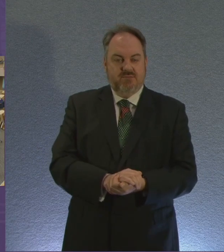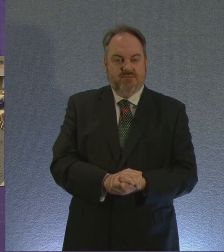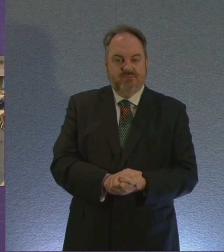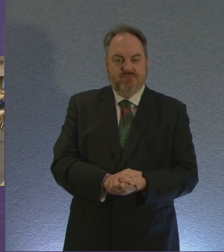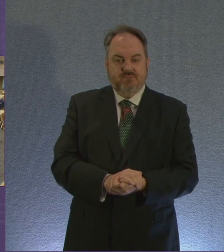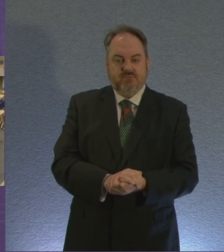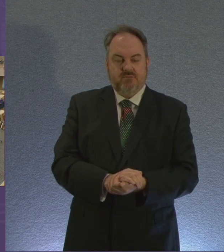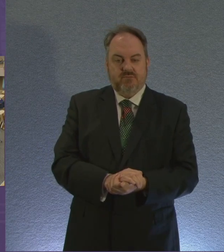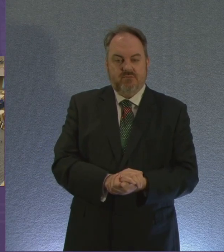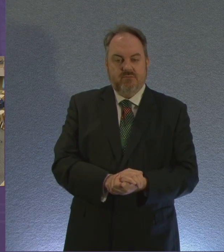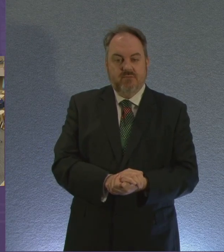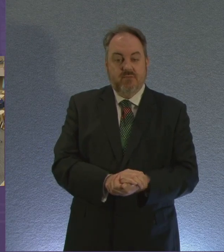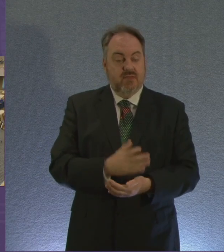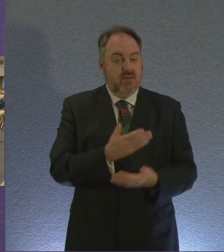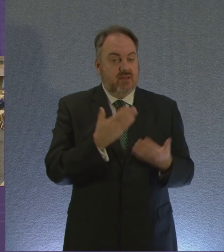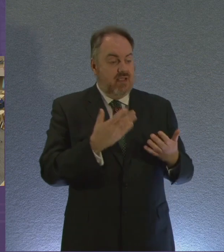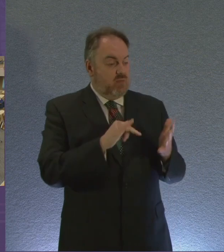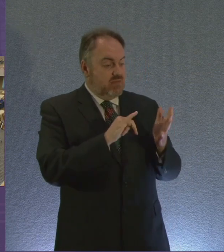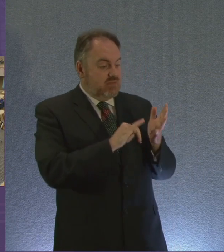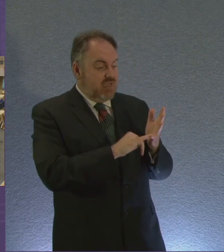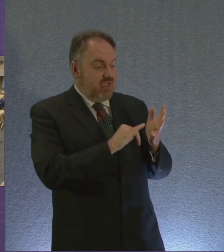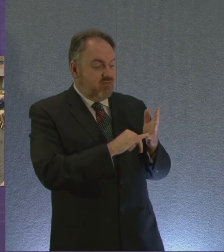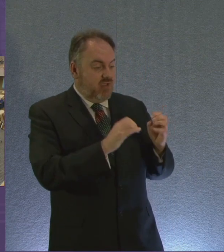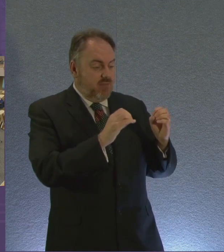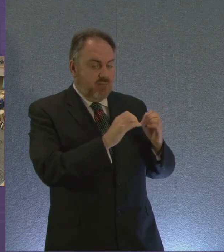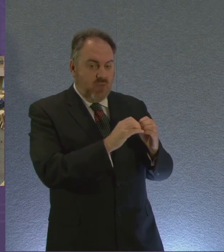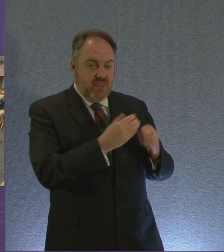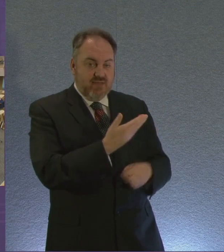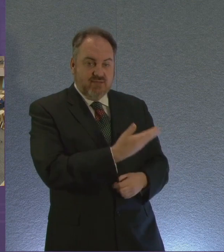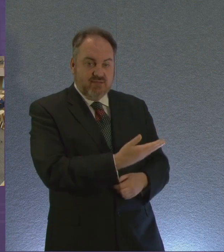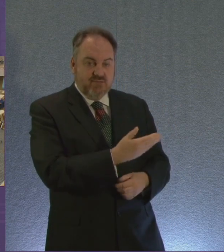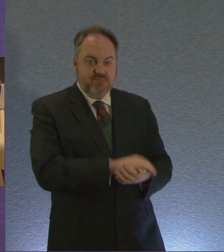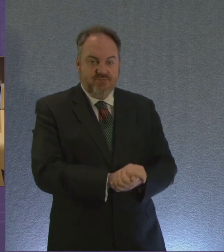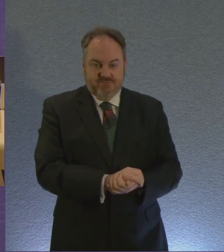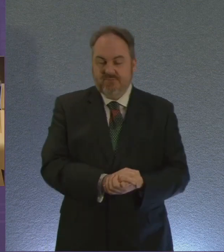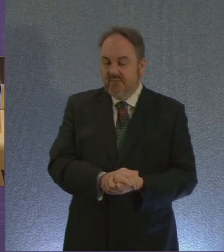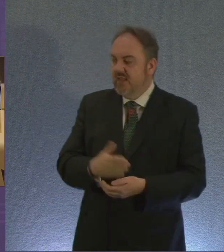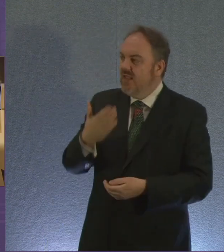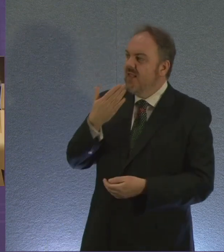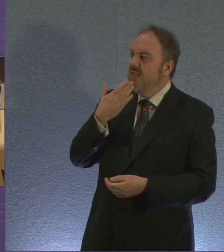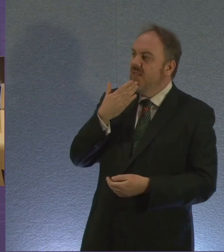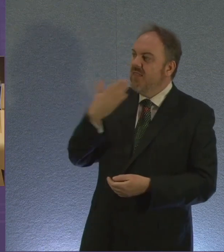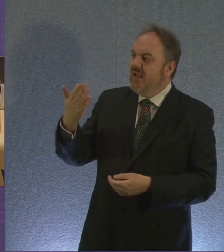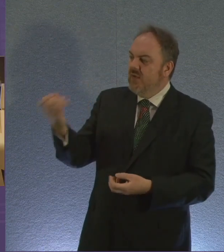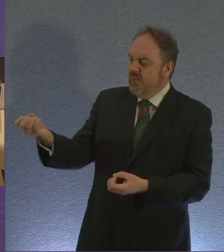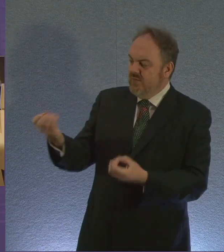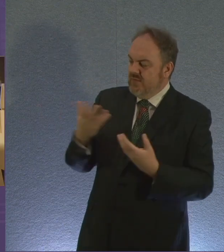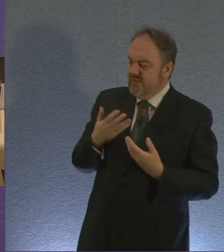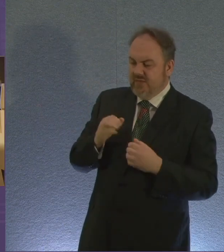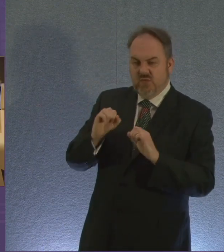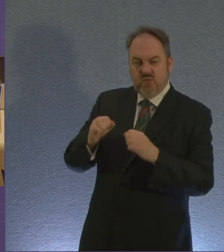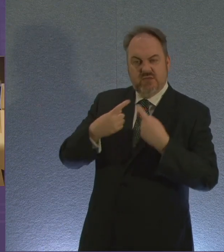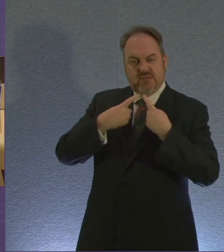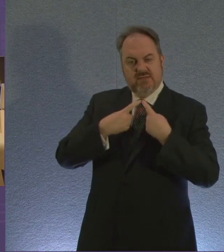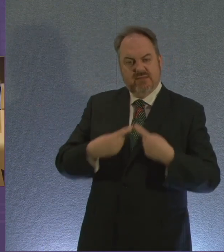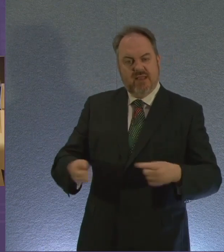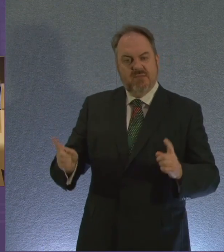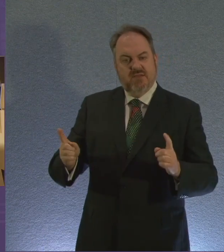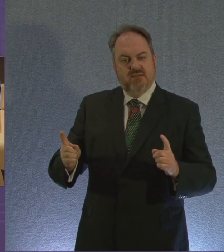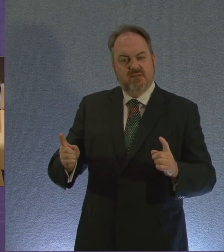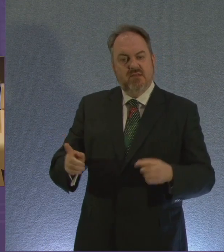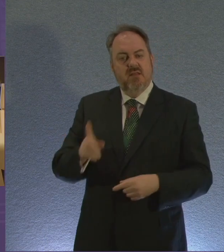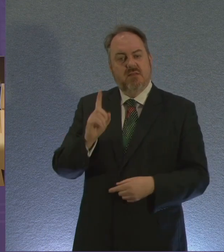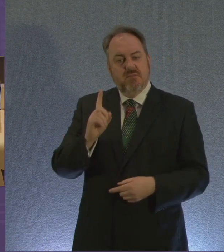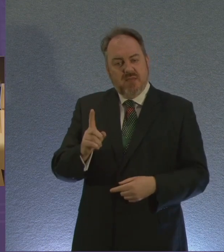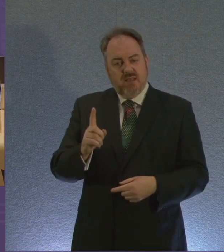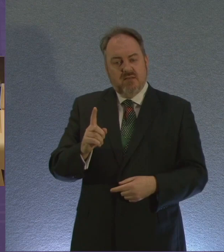Sarah Boyack, followed by Ruth Maguire. Can I also thank the Cabinet Secretary for her statement today? Can I welcome her call for people to take